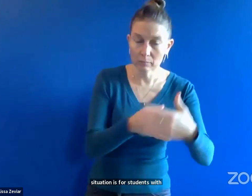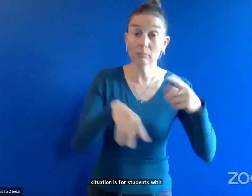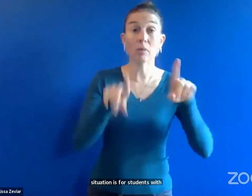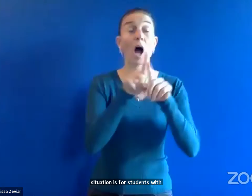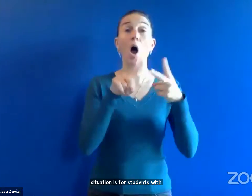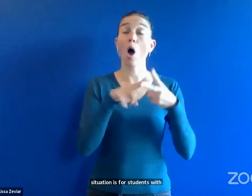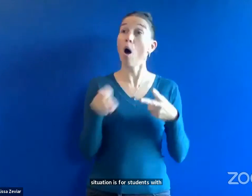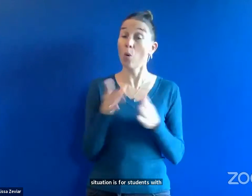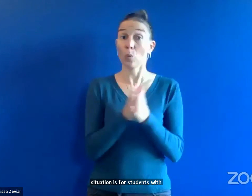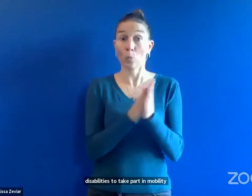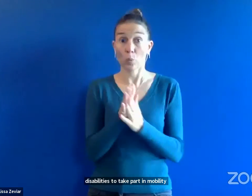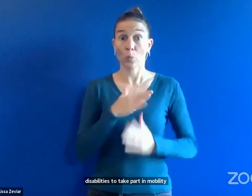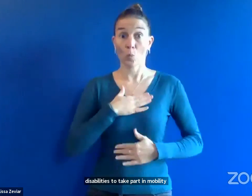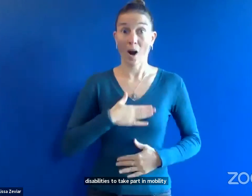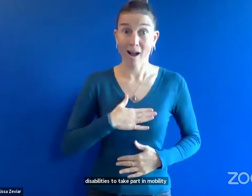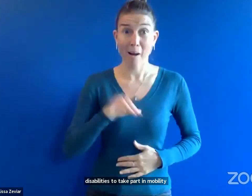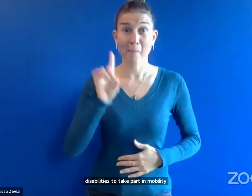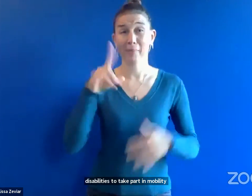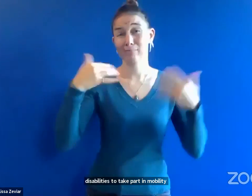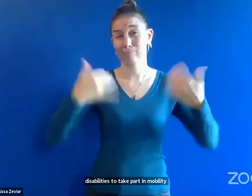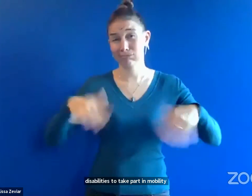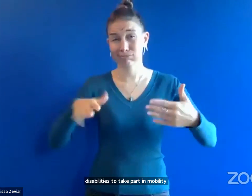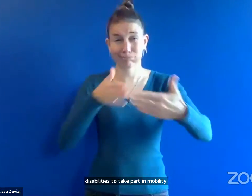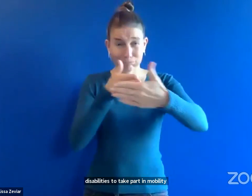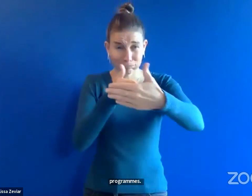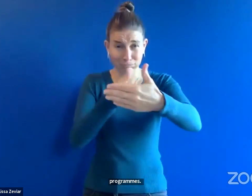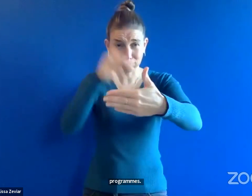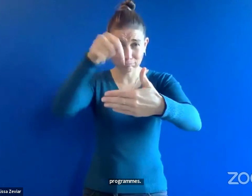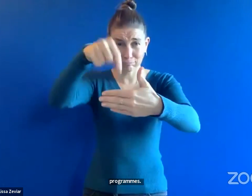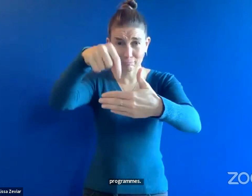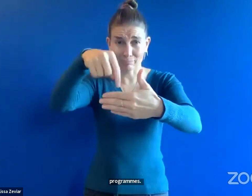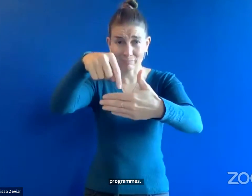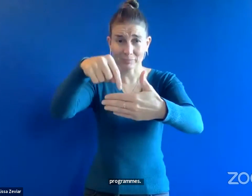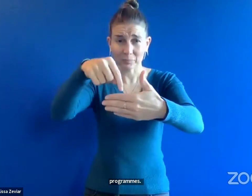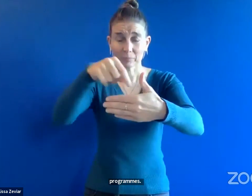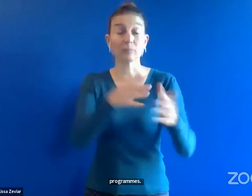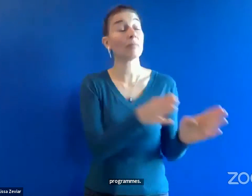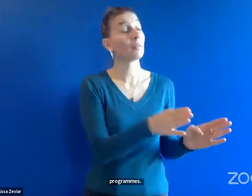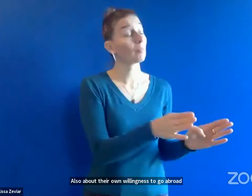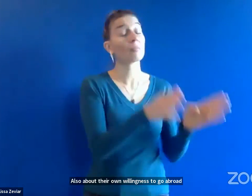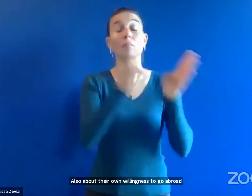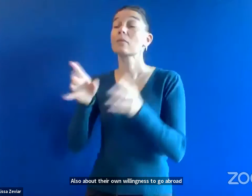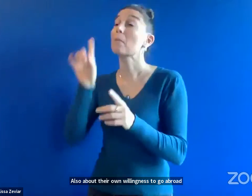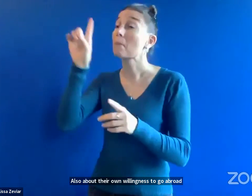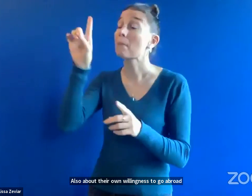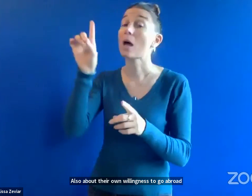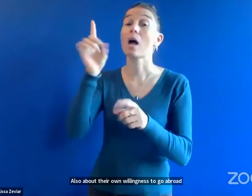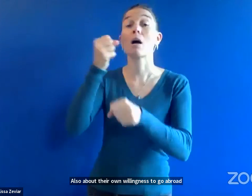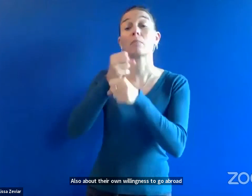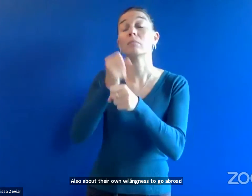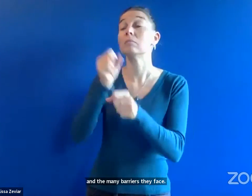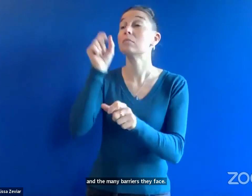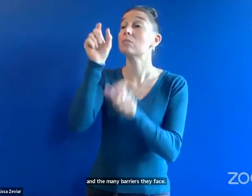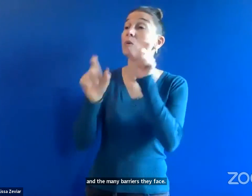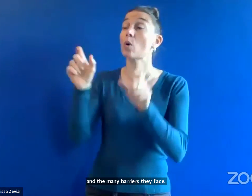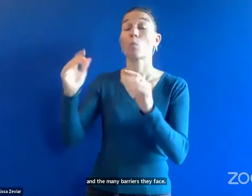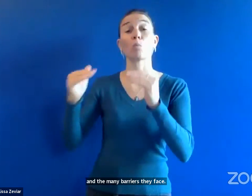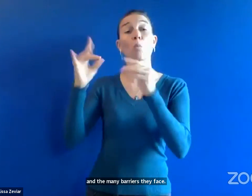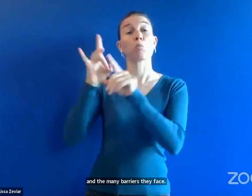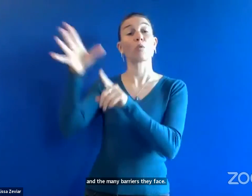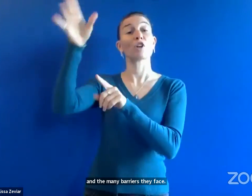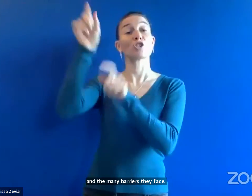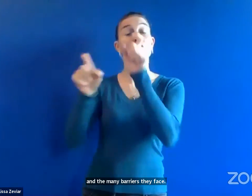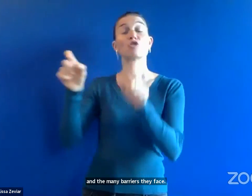many barriers they face. We have also seen that professionals working in higher education, but also